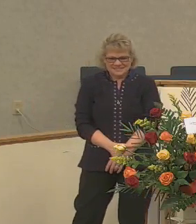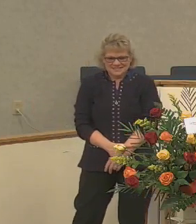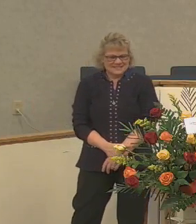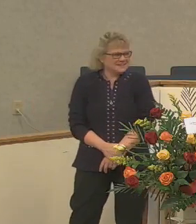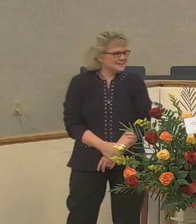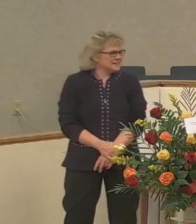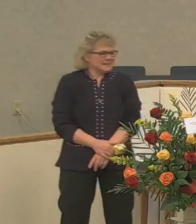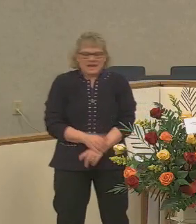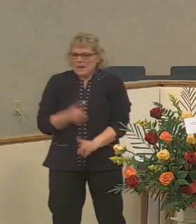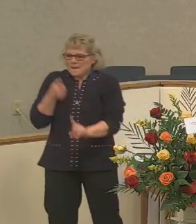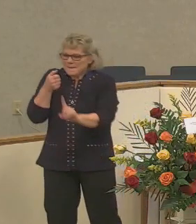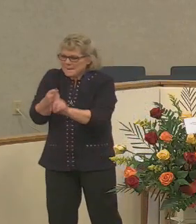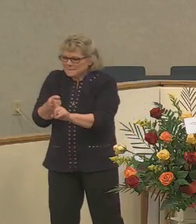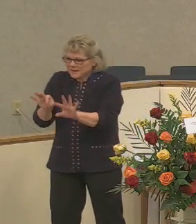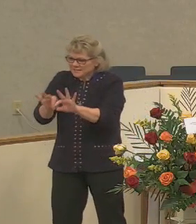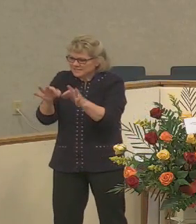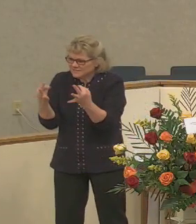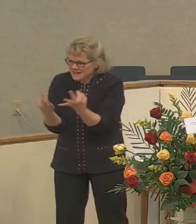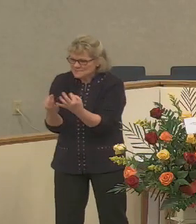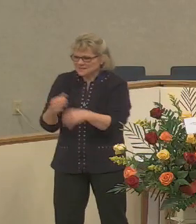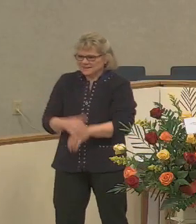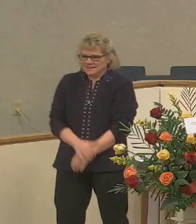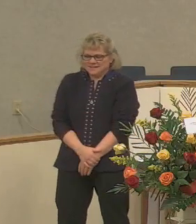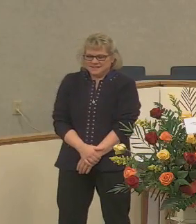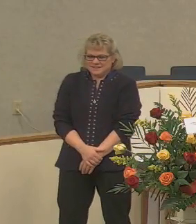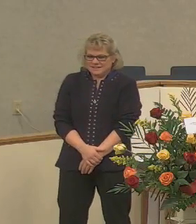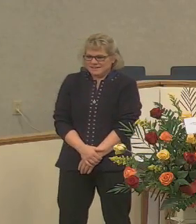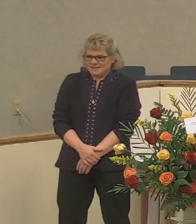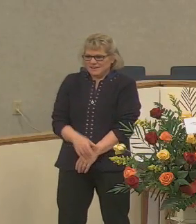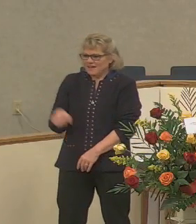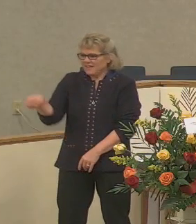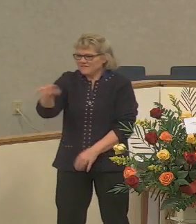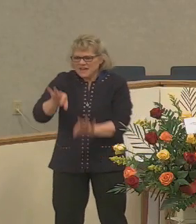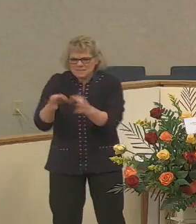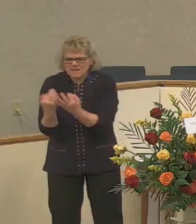But he impacted his family. They loved this man.